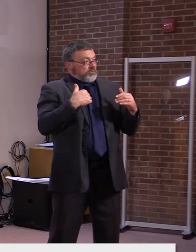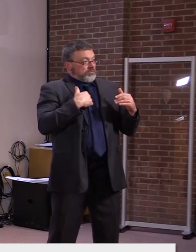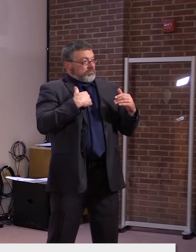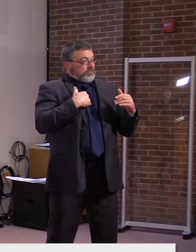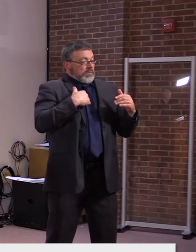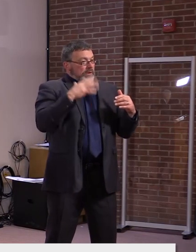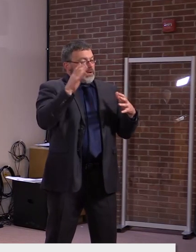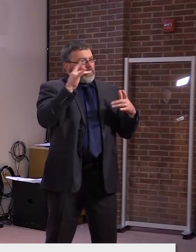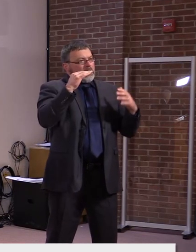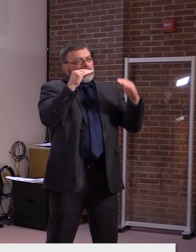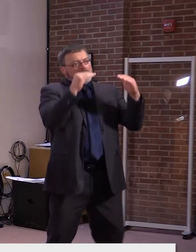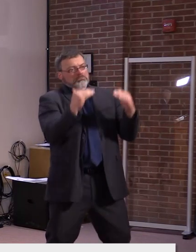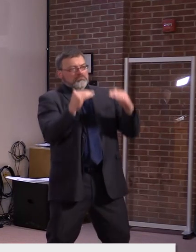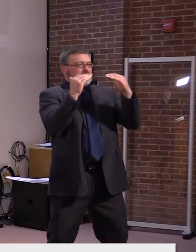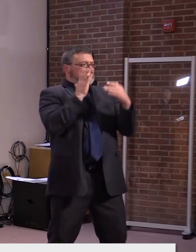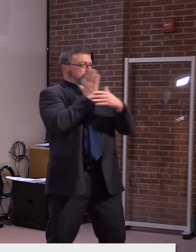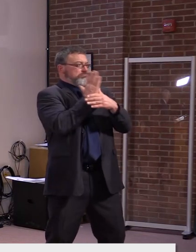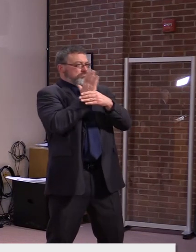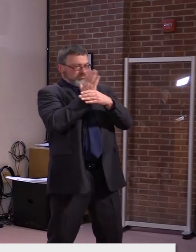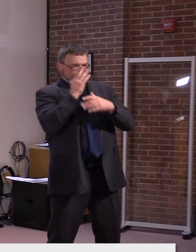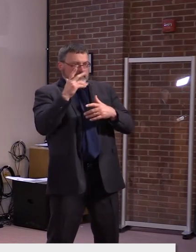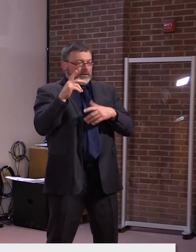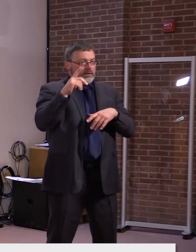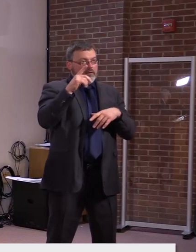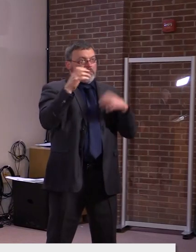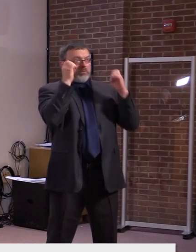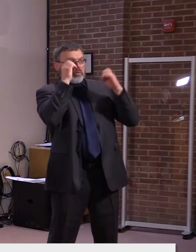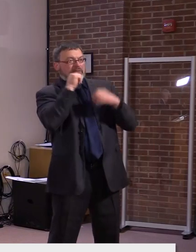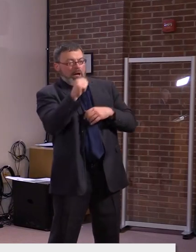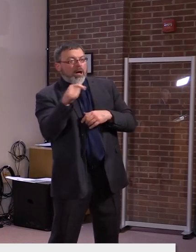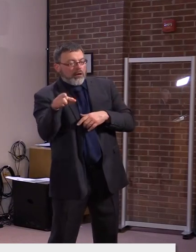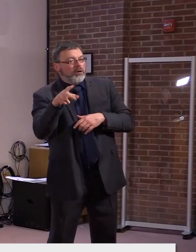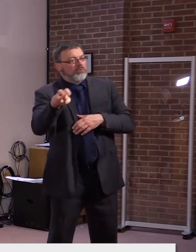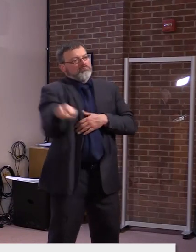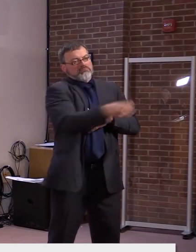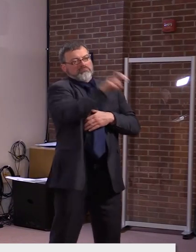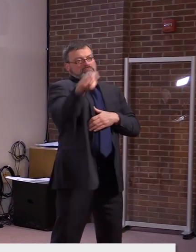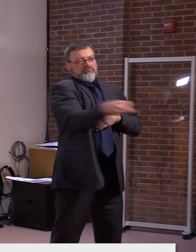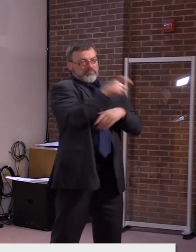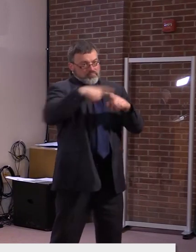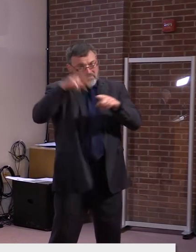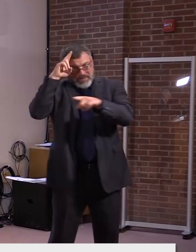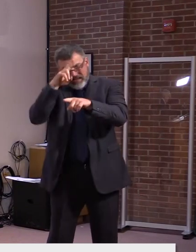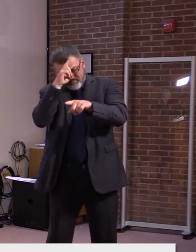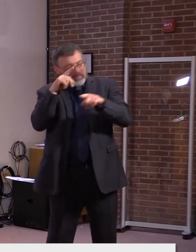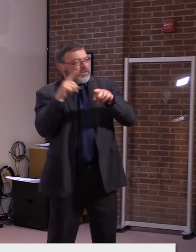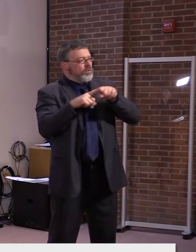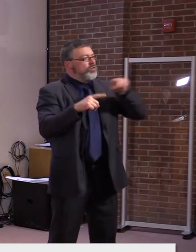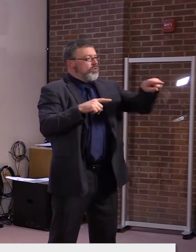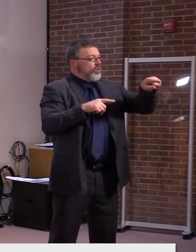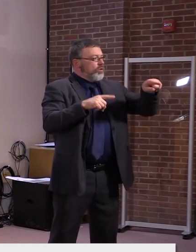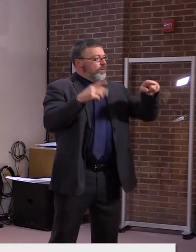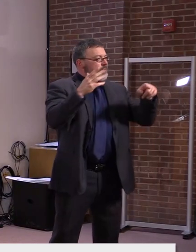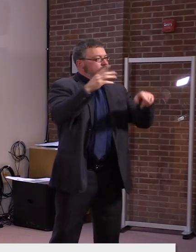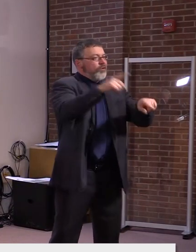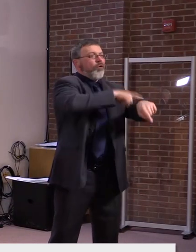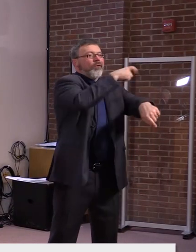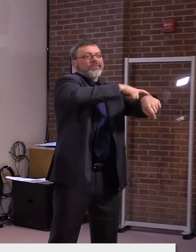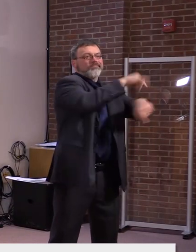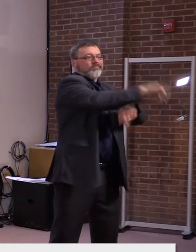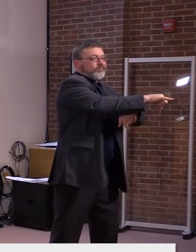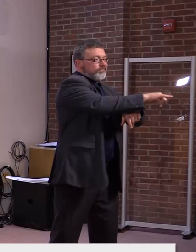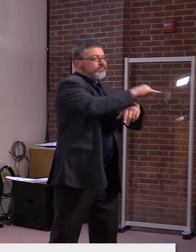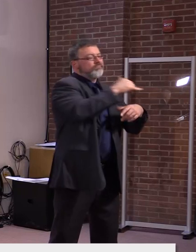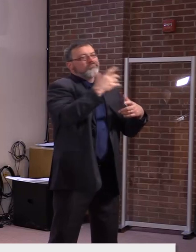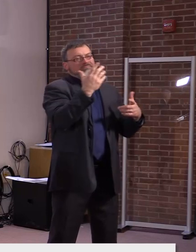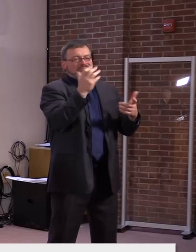either long-term care or rehabilitation facilities. As I mentioned last week, we offered financial assistance to